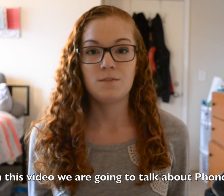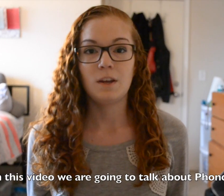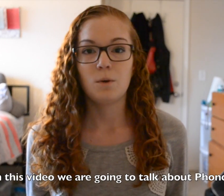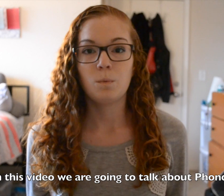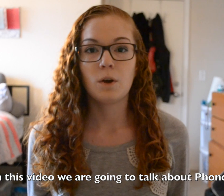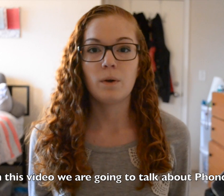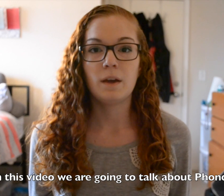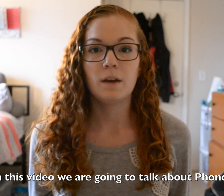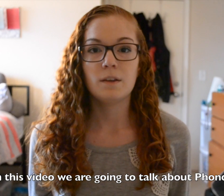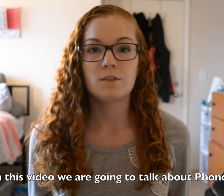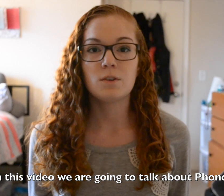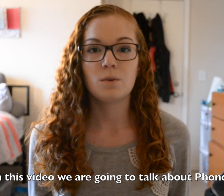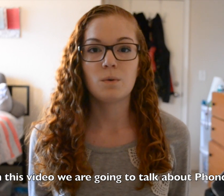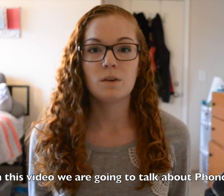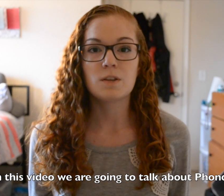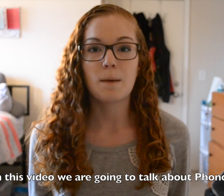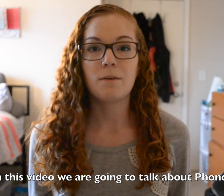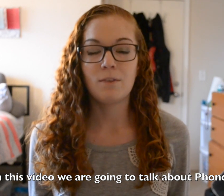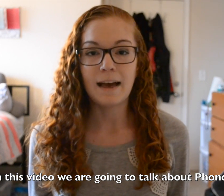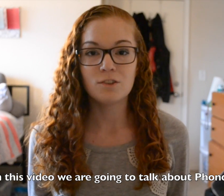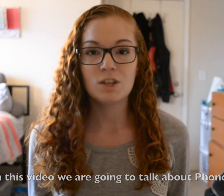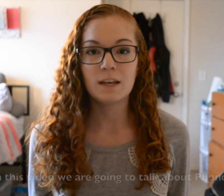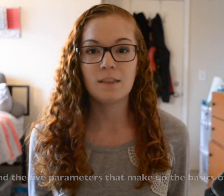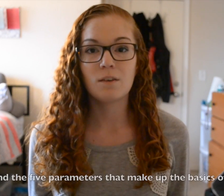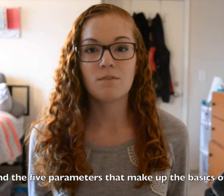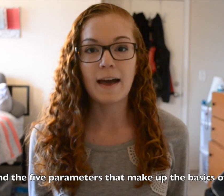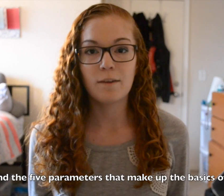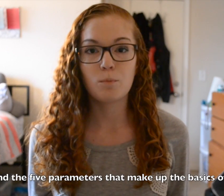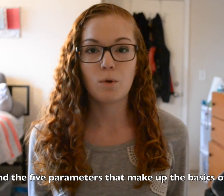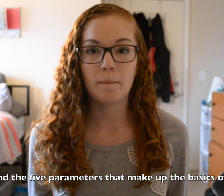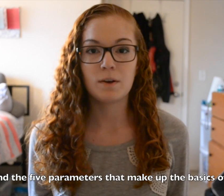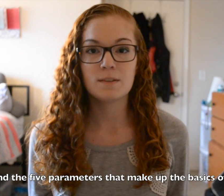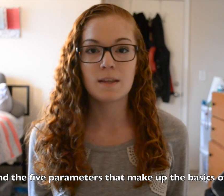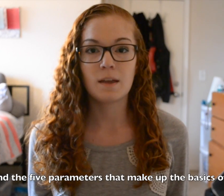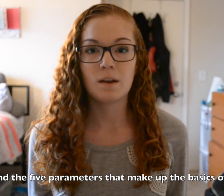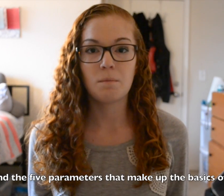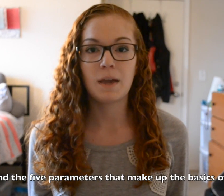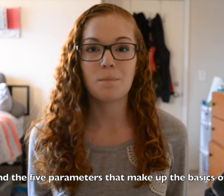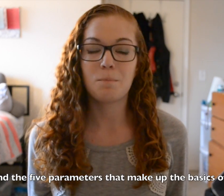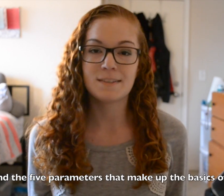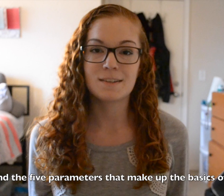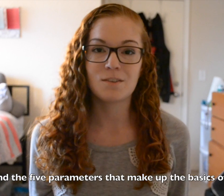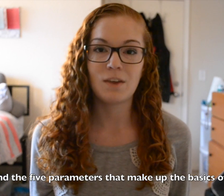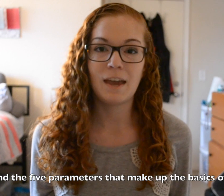this video, we're going to talk about phonology and the 5 parameters that make up the basics of